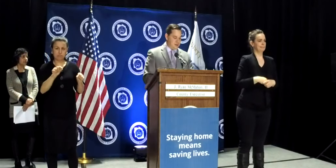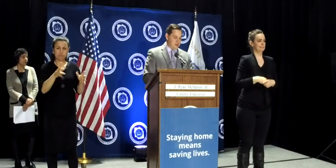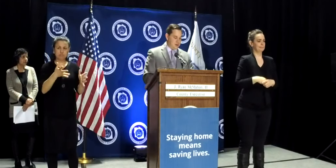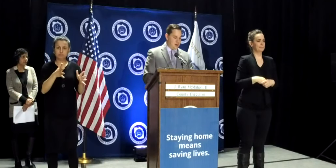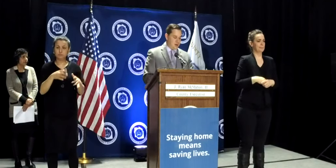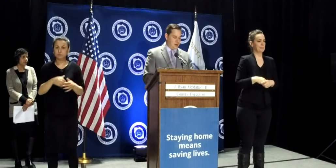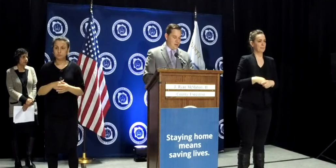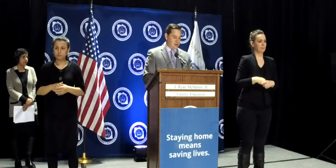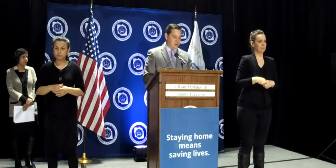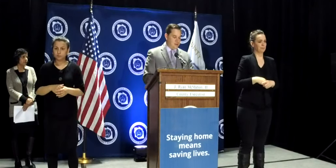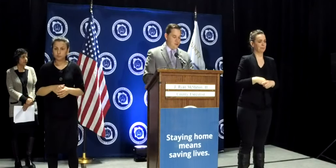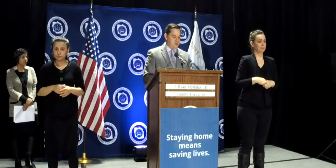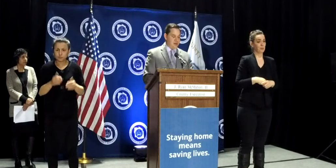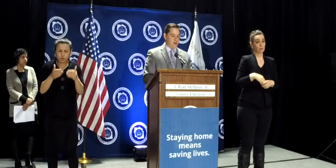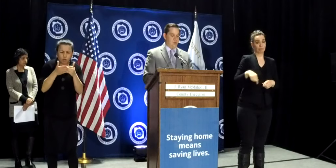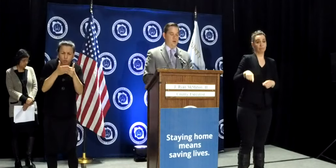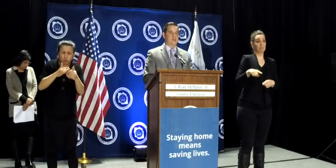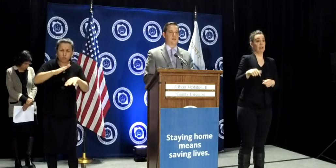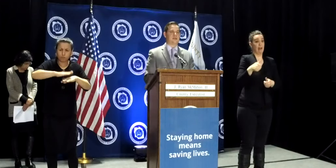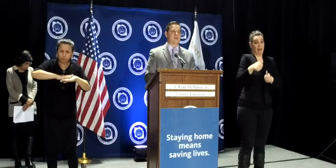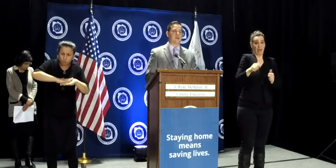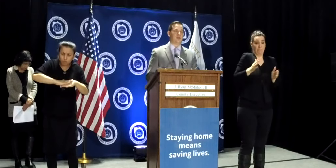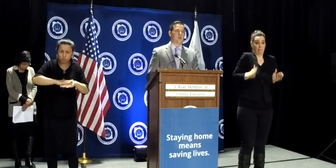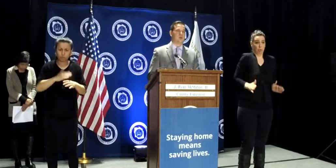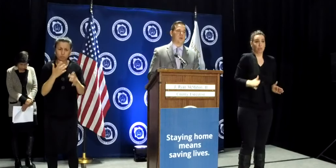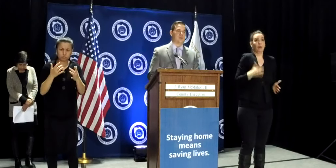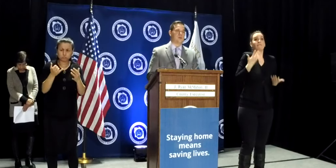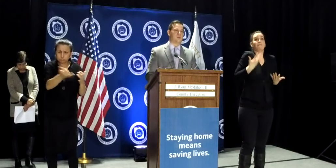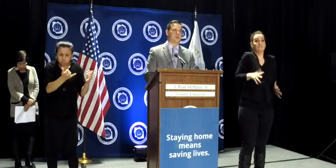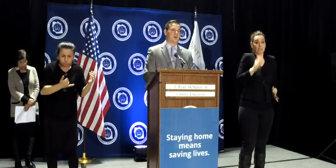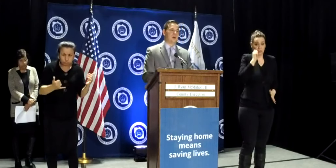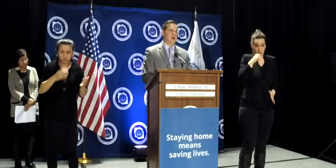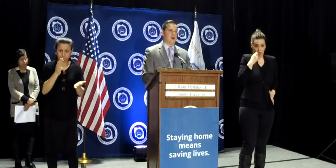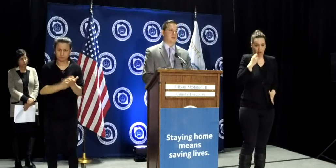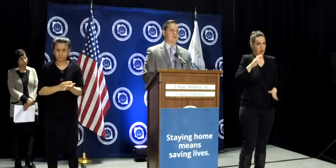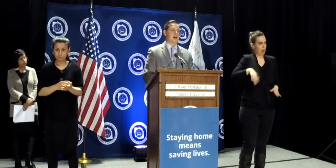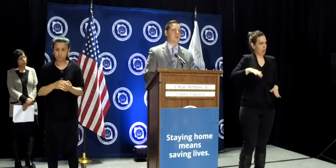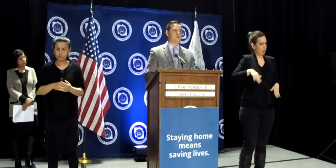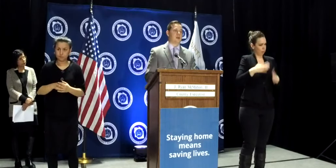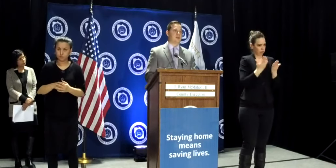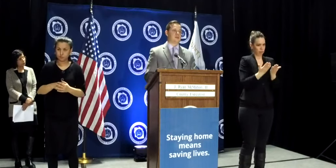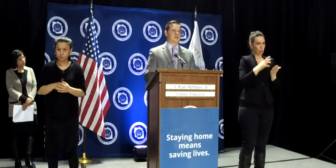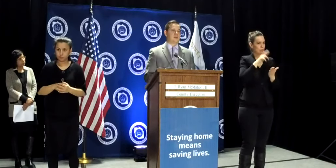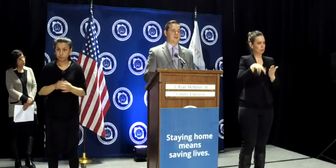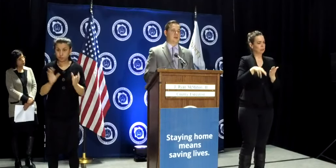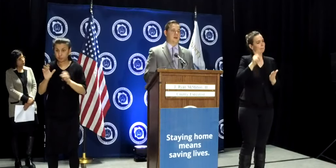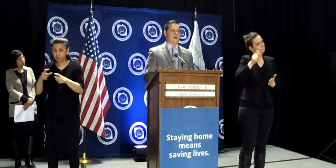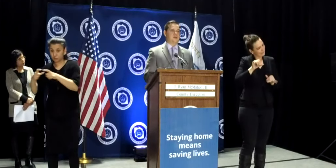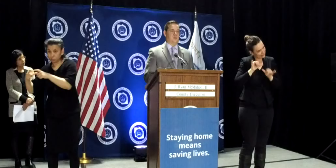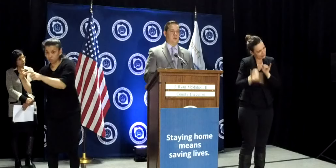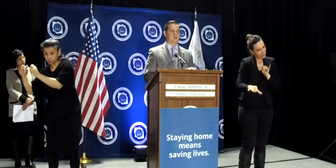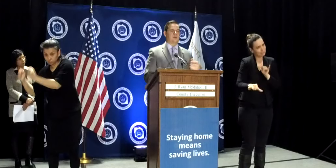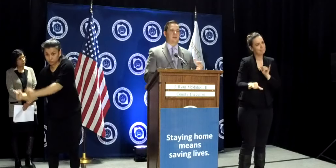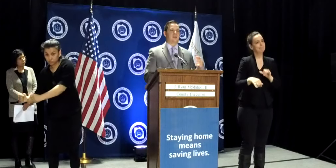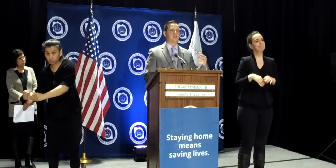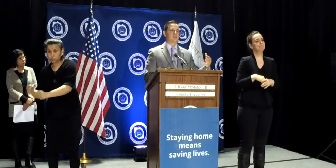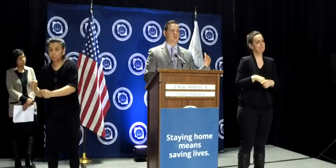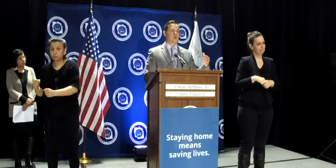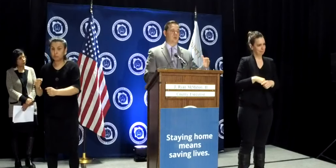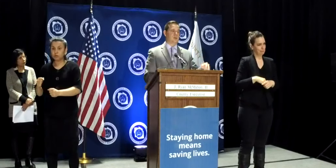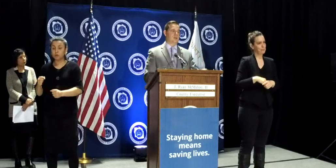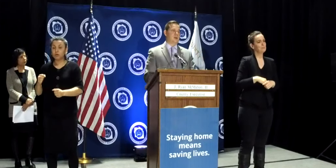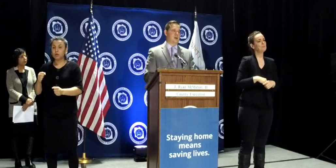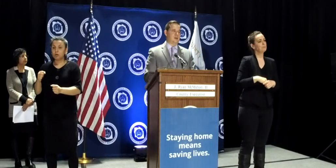tested needs to stay in a quarantine until you get your results. This helps us as a risk